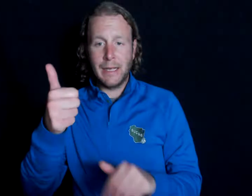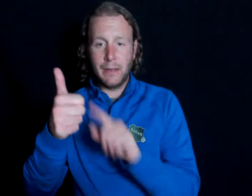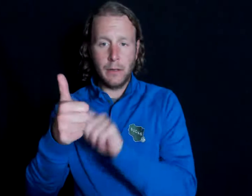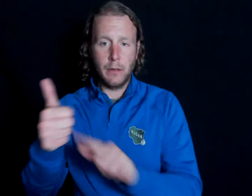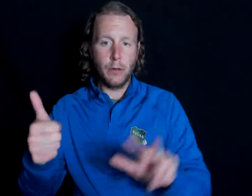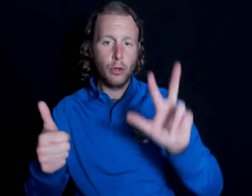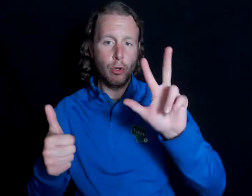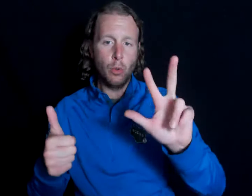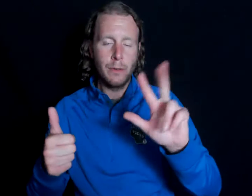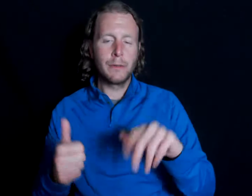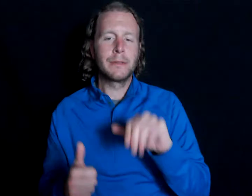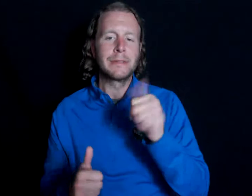points.